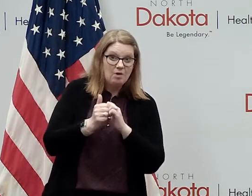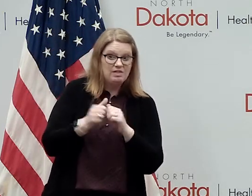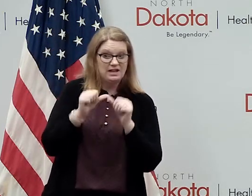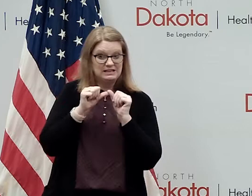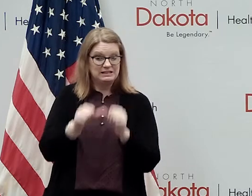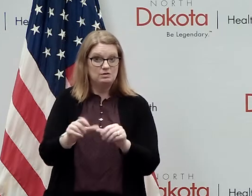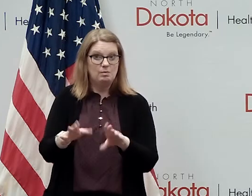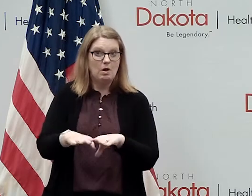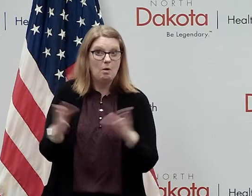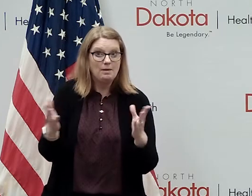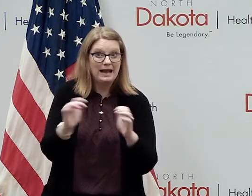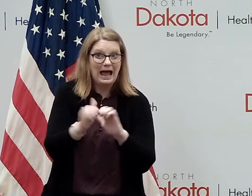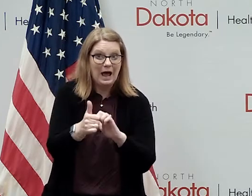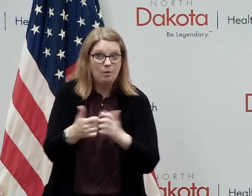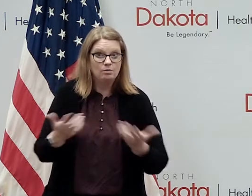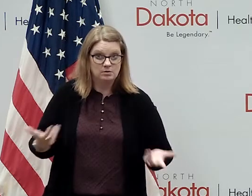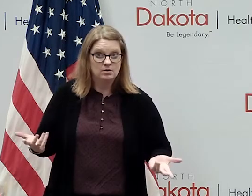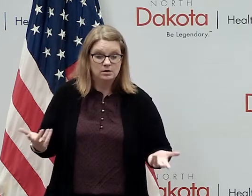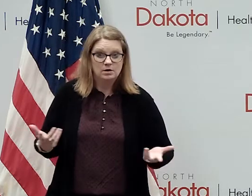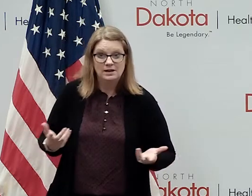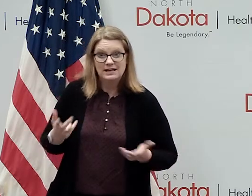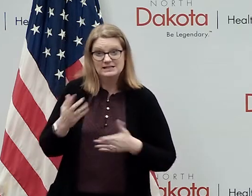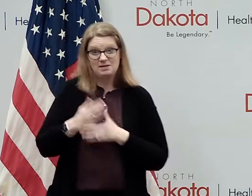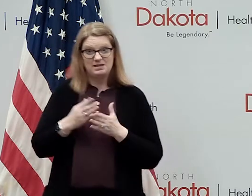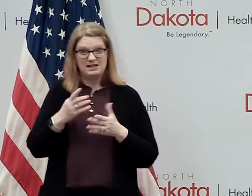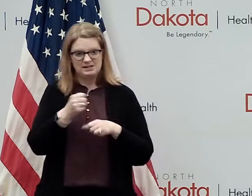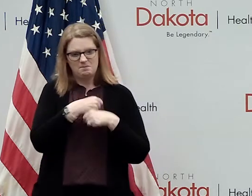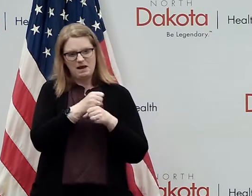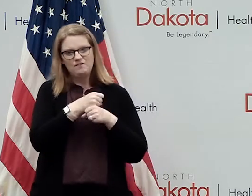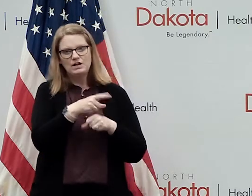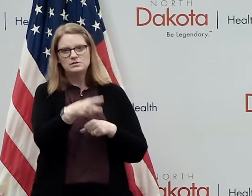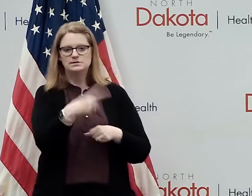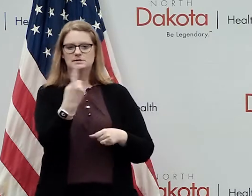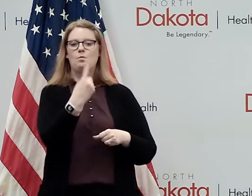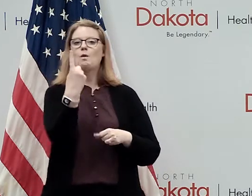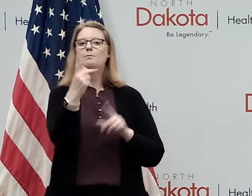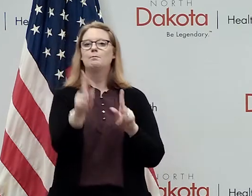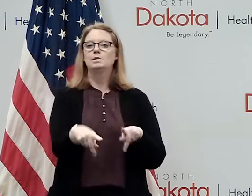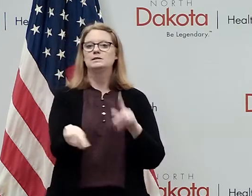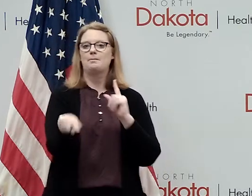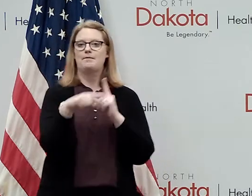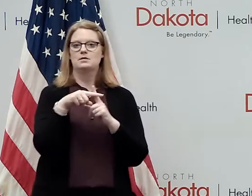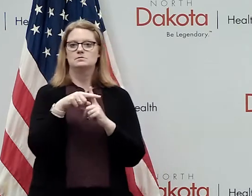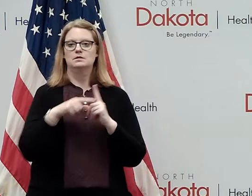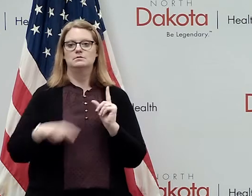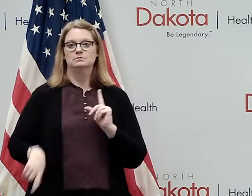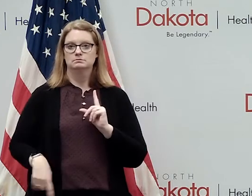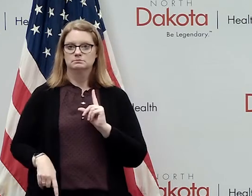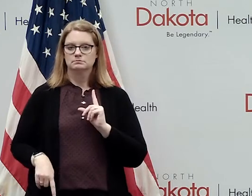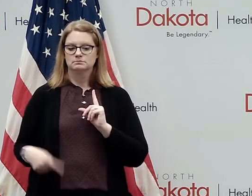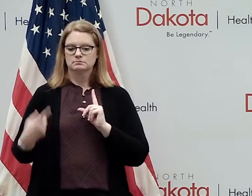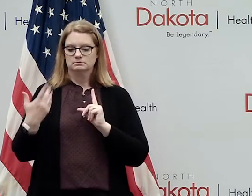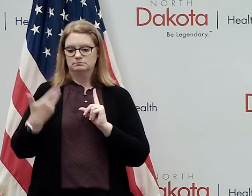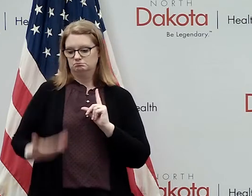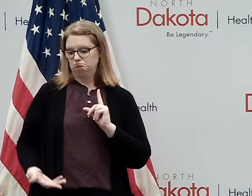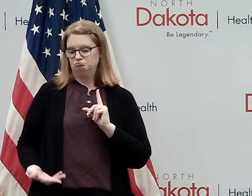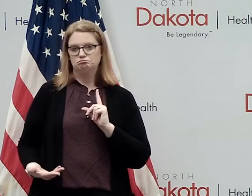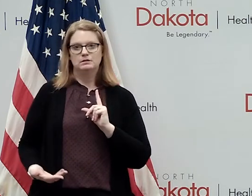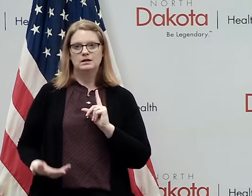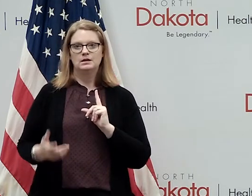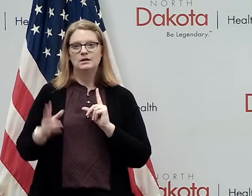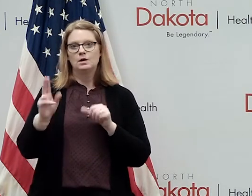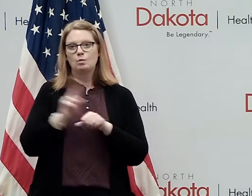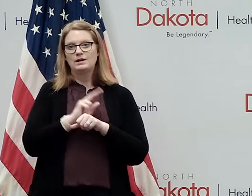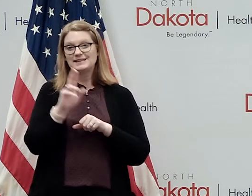open, in some of these cases in manufacturing, you can have somebody who's positive that's positive, wears an